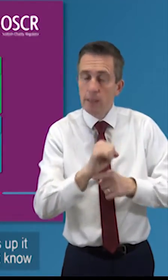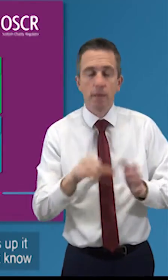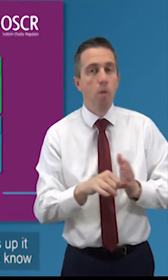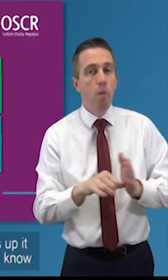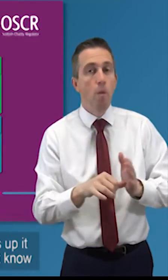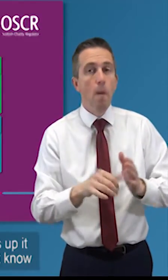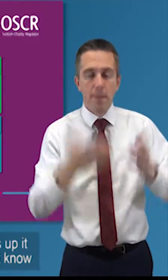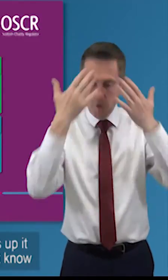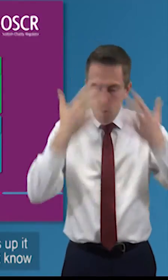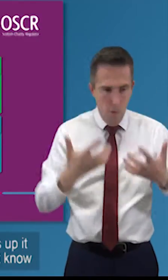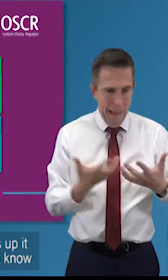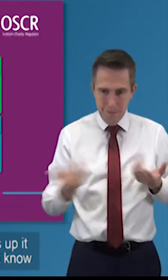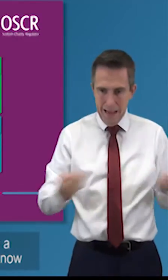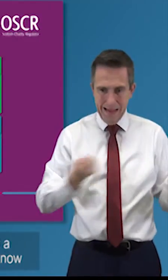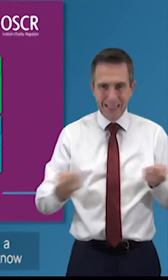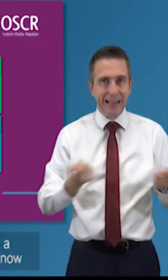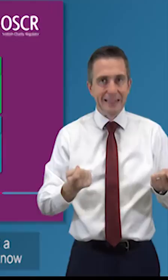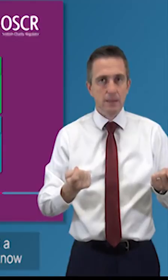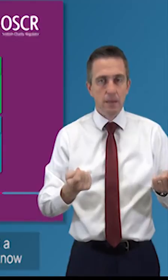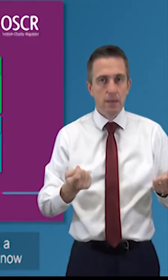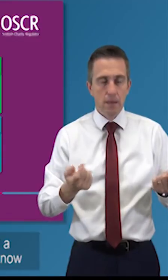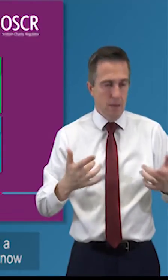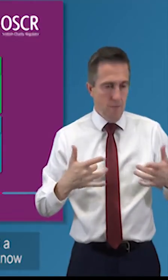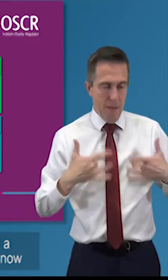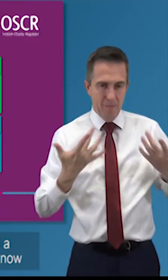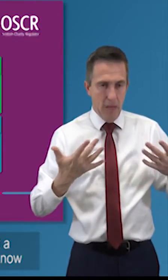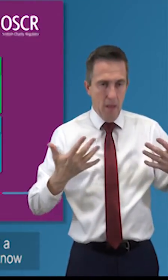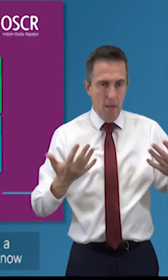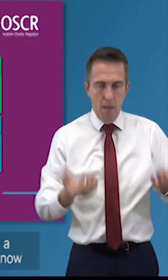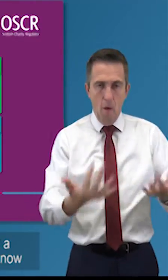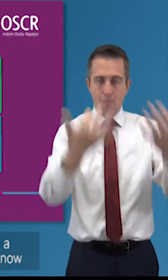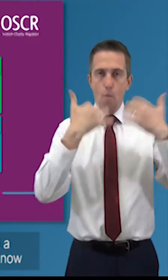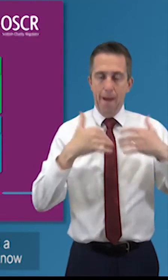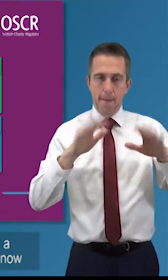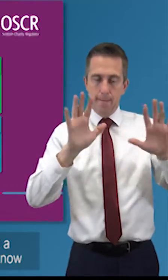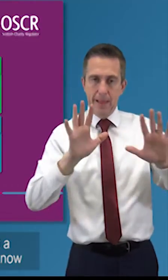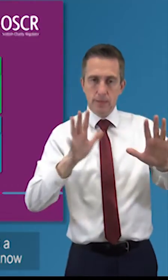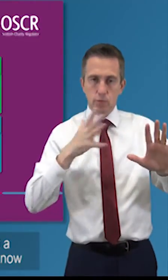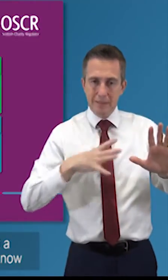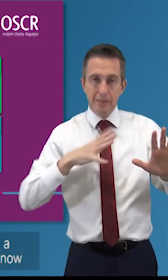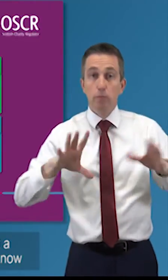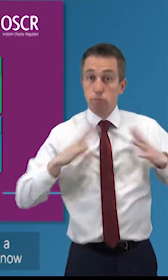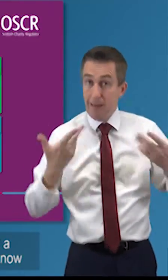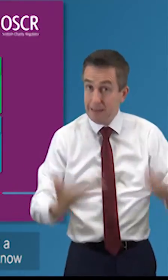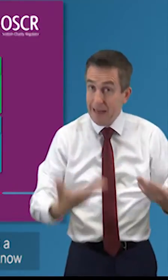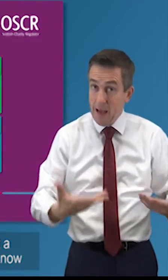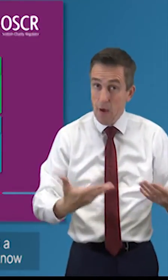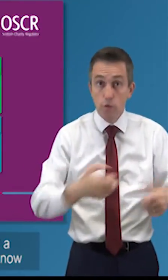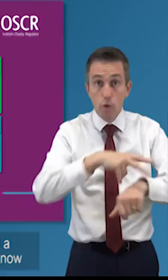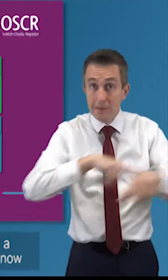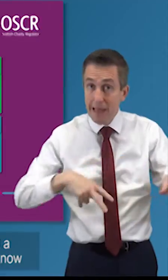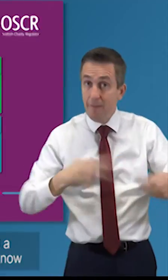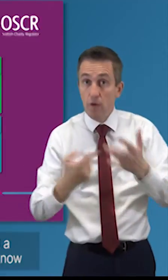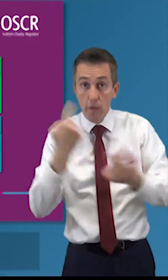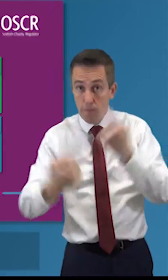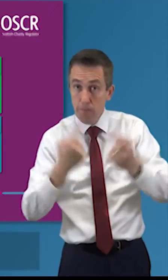the most difficult thing is if you don't know where to start if if it happens and you haven't got a structure in place if it happens and your people